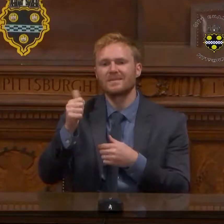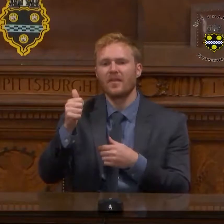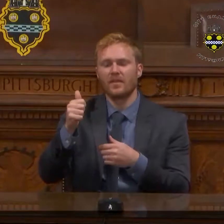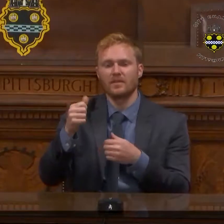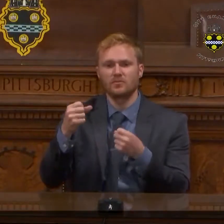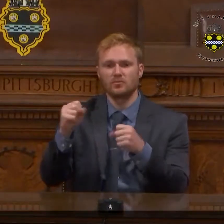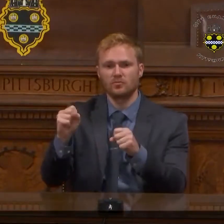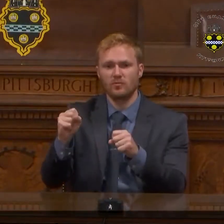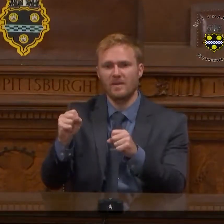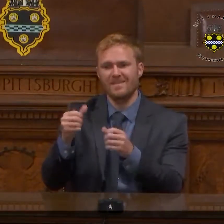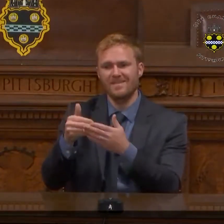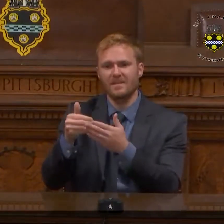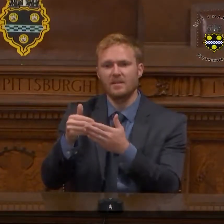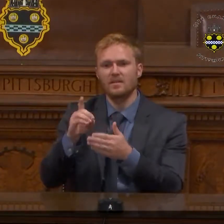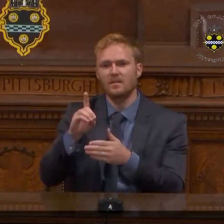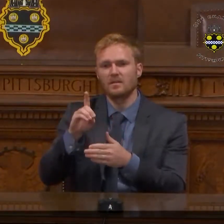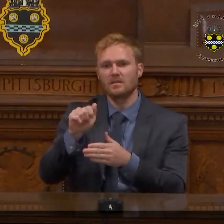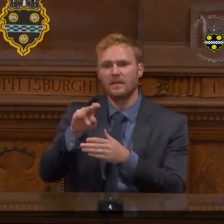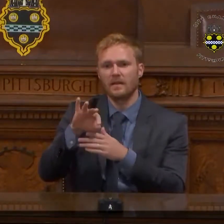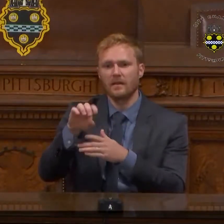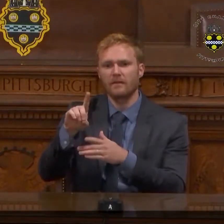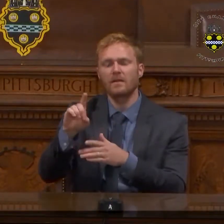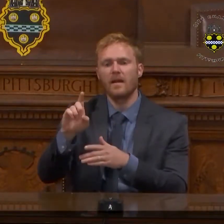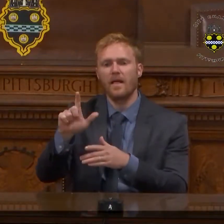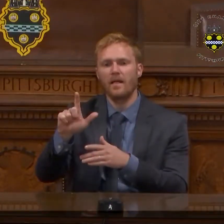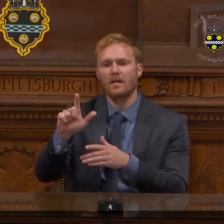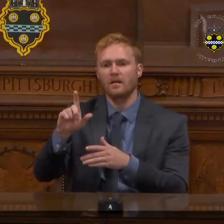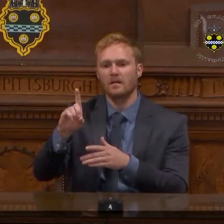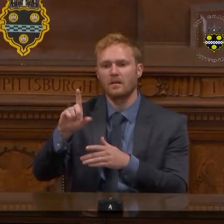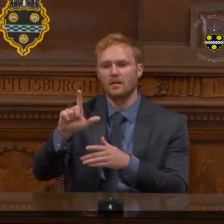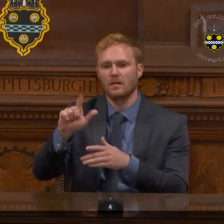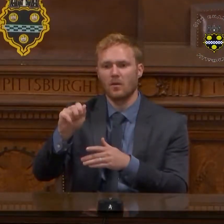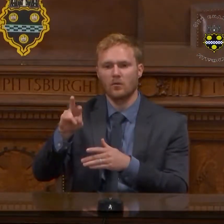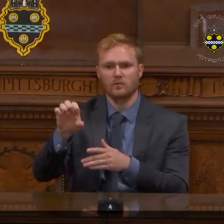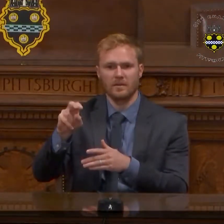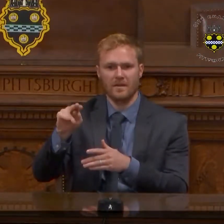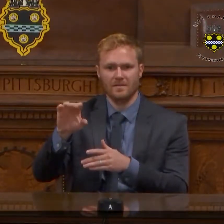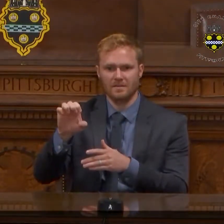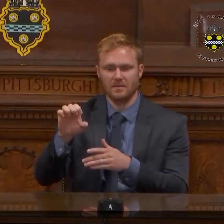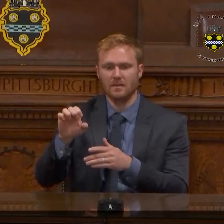no longer used for roadway purposes.